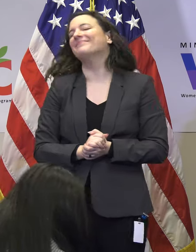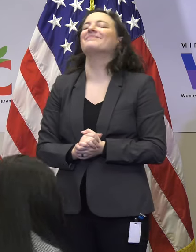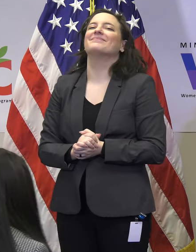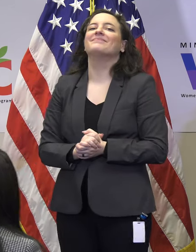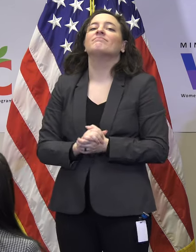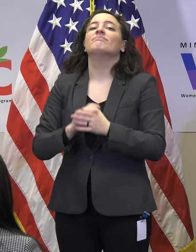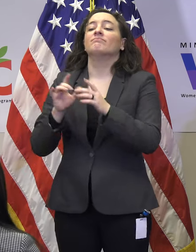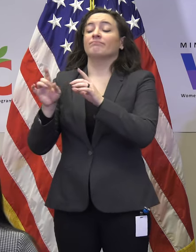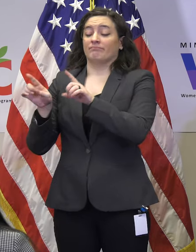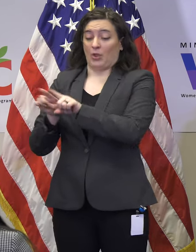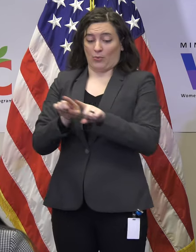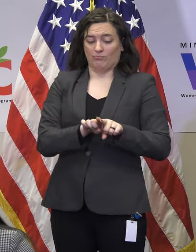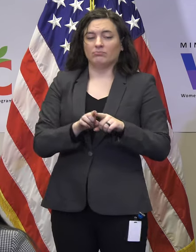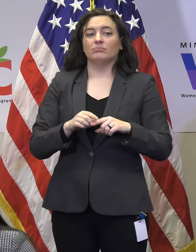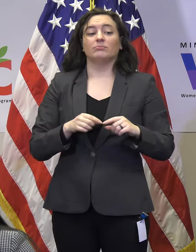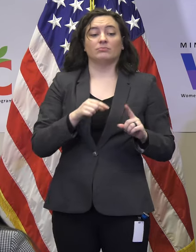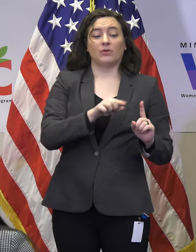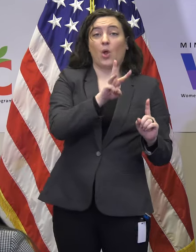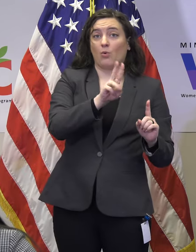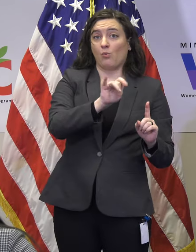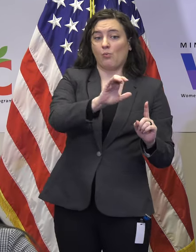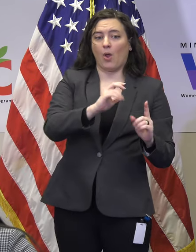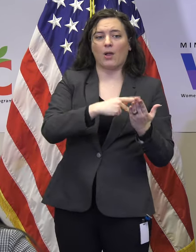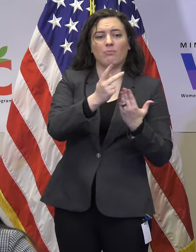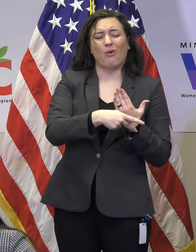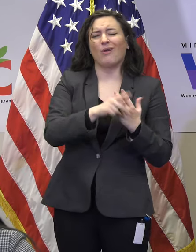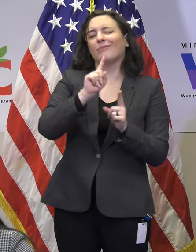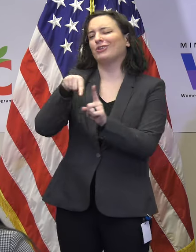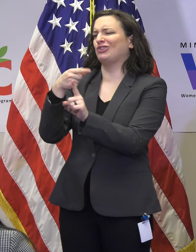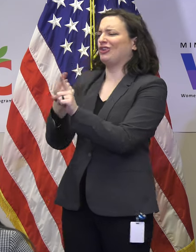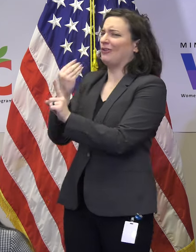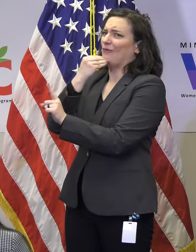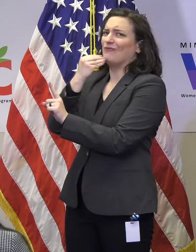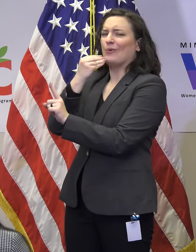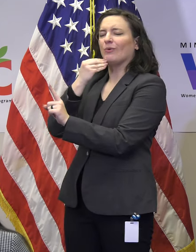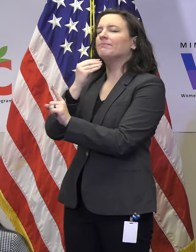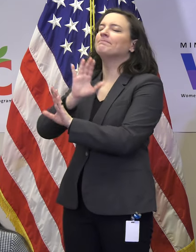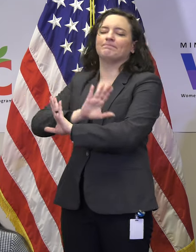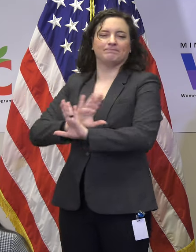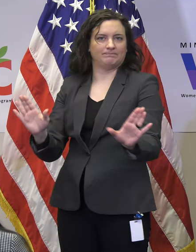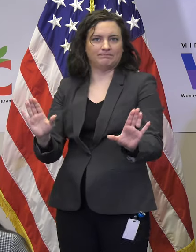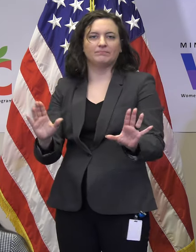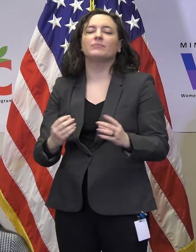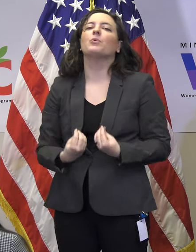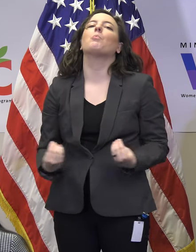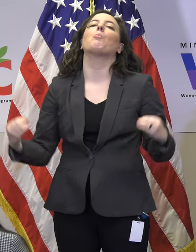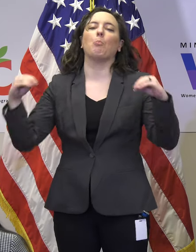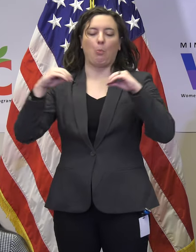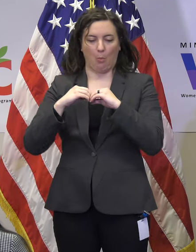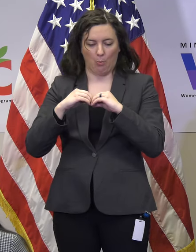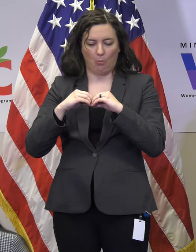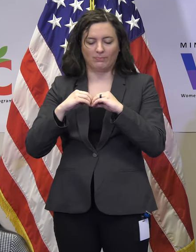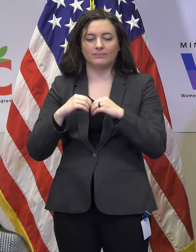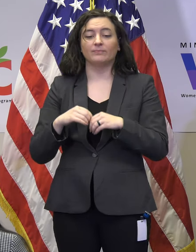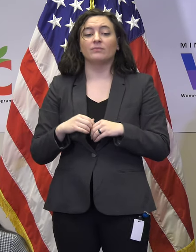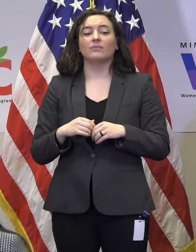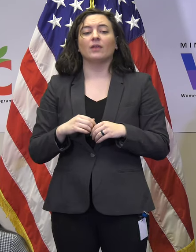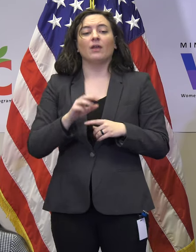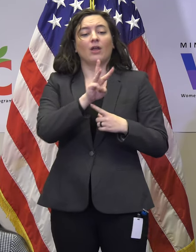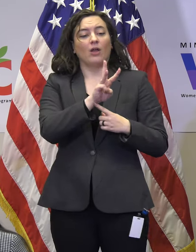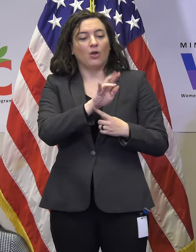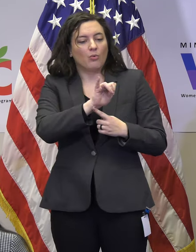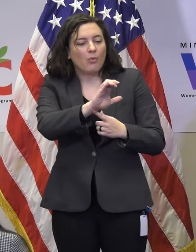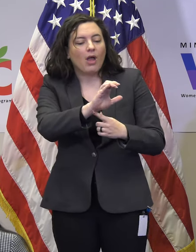Also, the WIC program is not just about the food package. WIC is more than that. WIC is